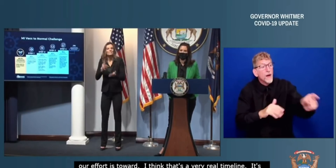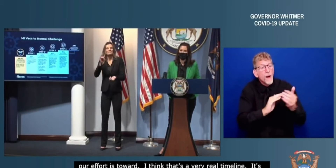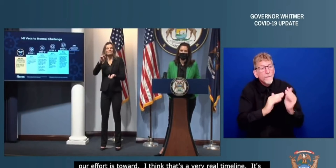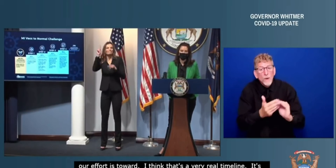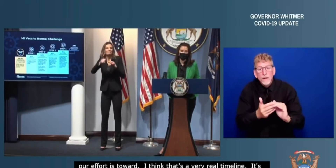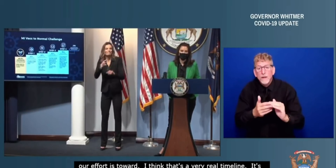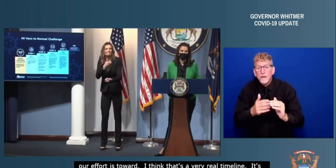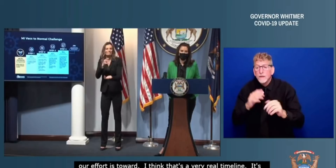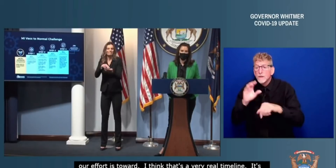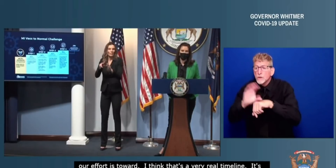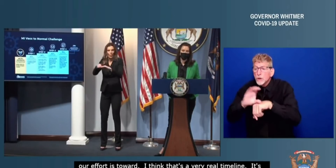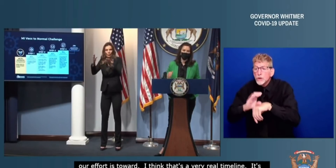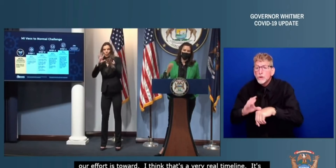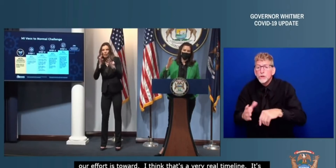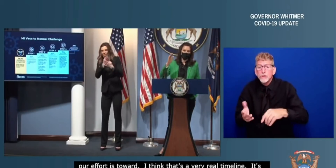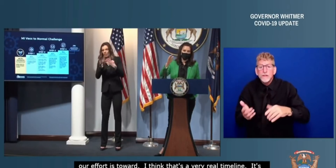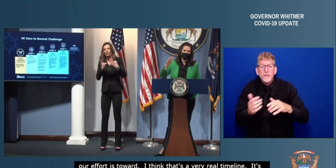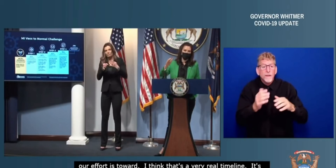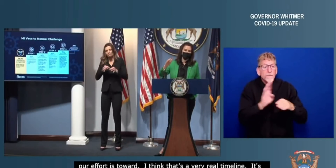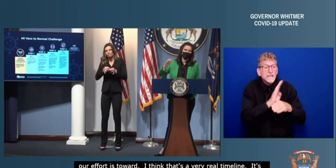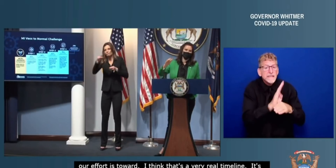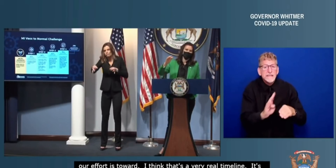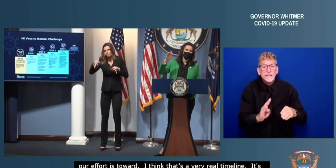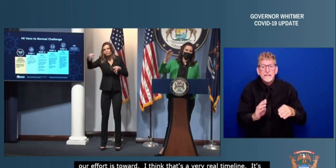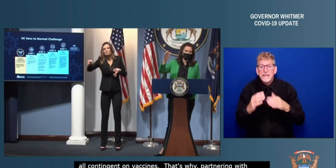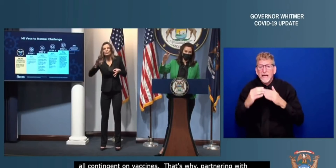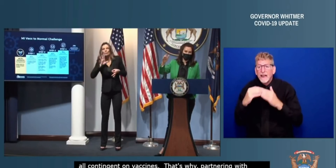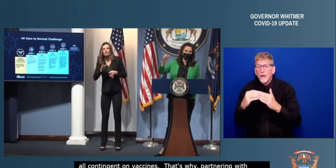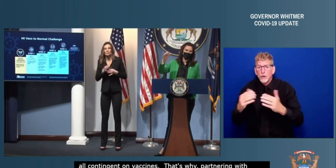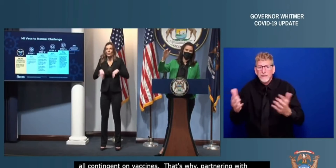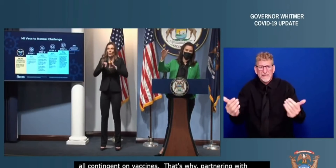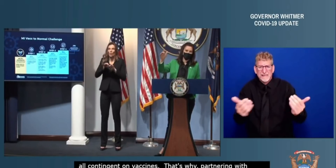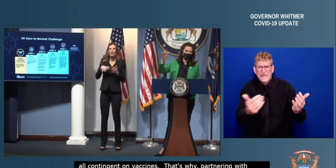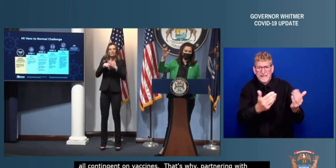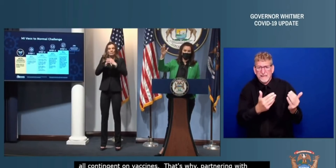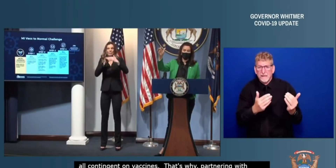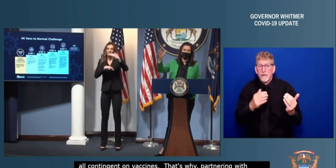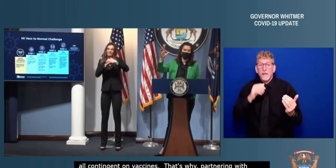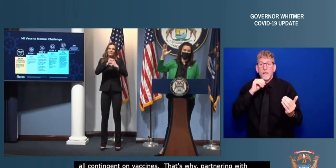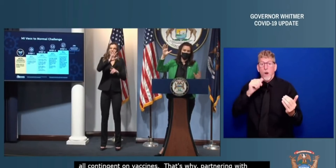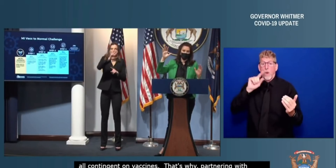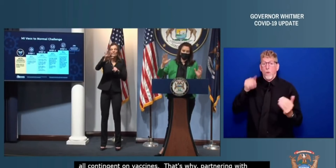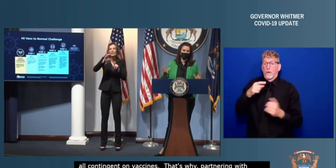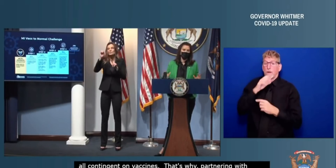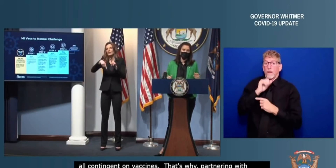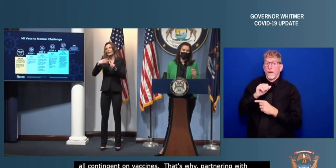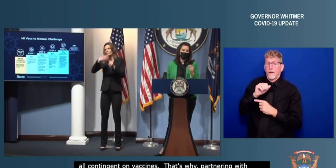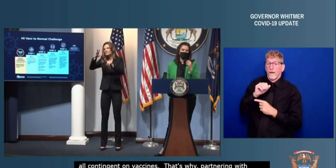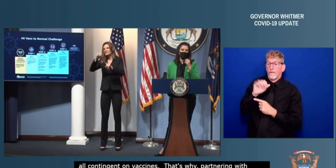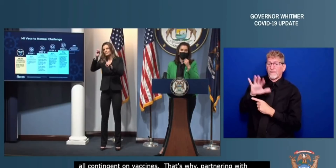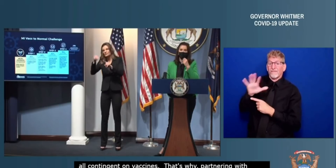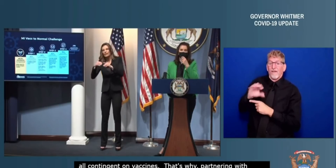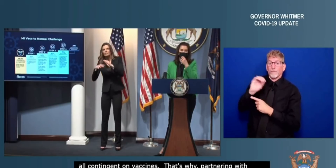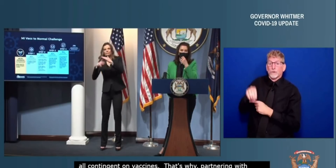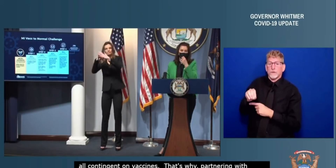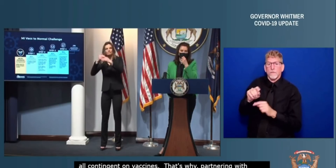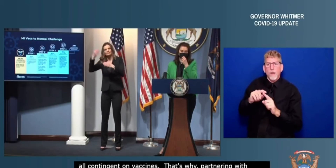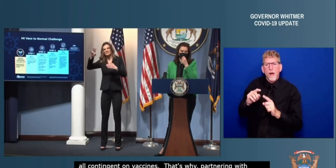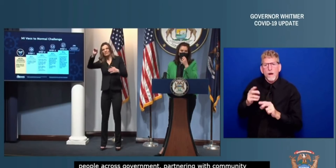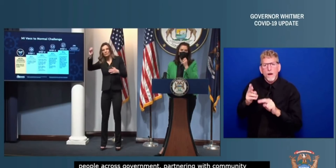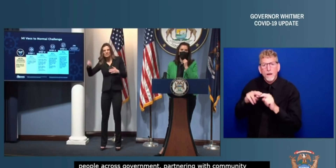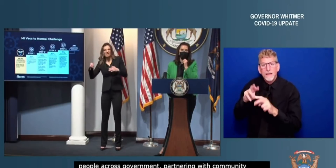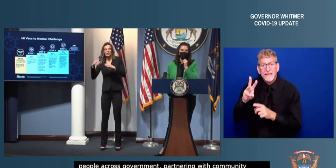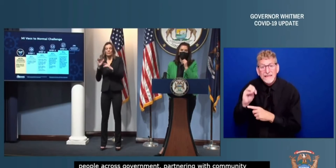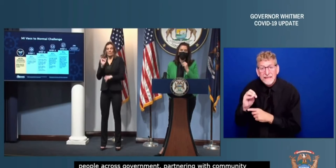leaders, is going to be crucial for us to get not just to that 55, but to the 60, to the 65, to the 70, when we can drop,